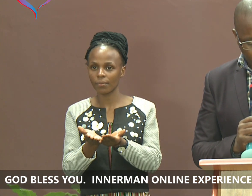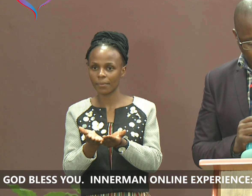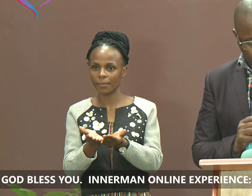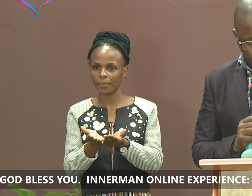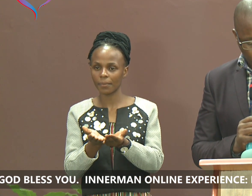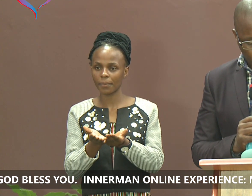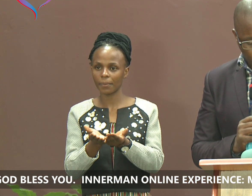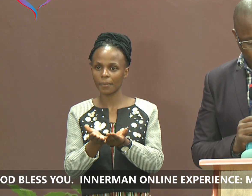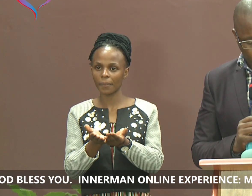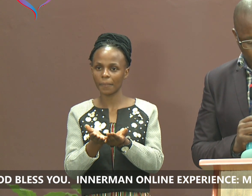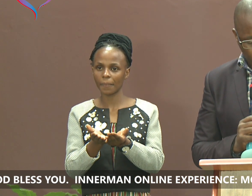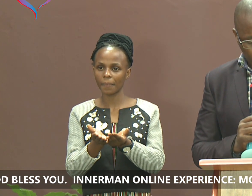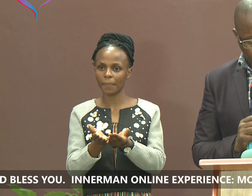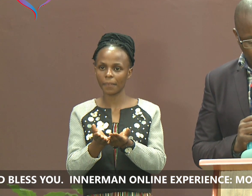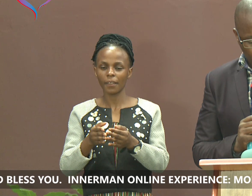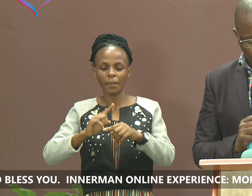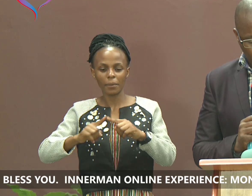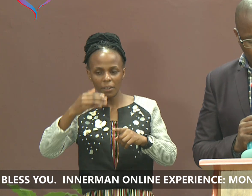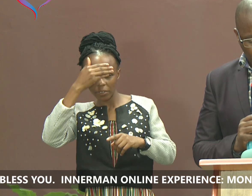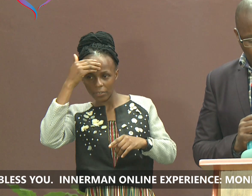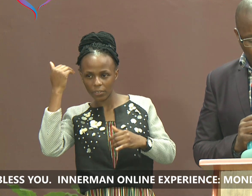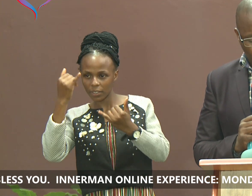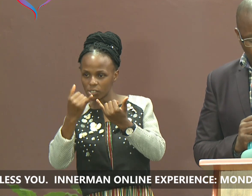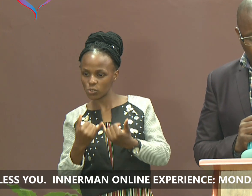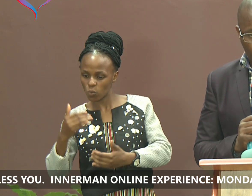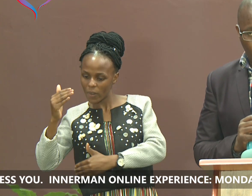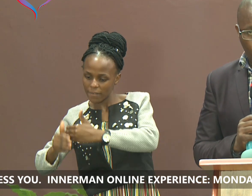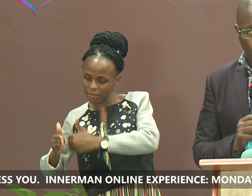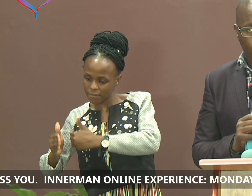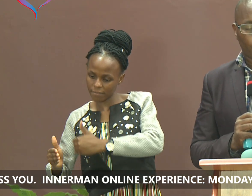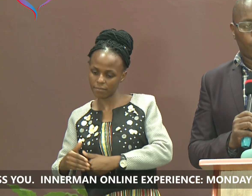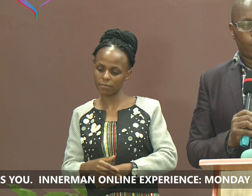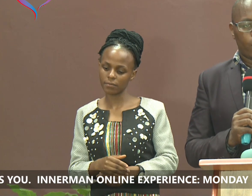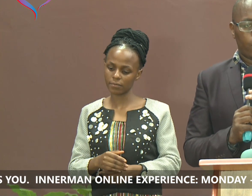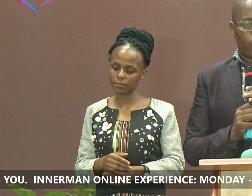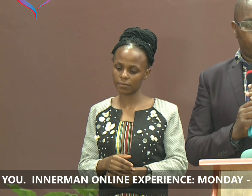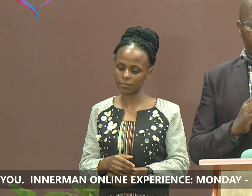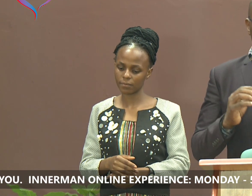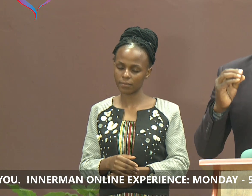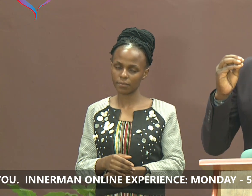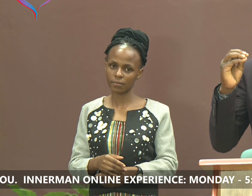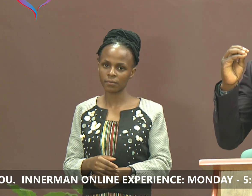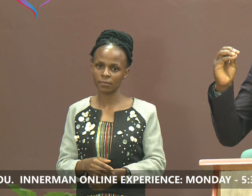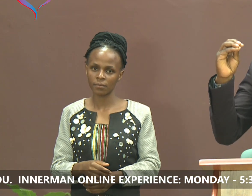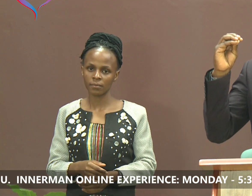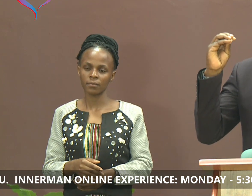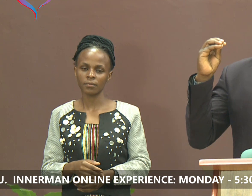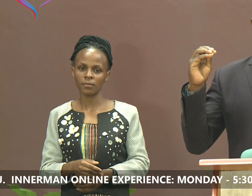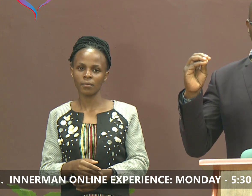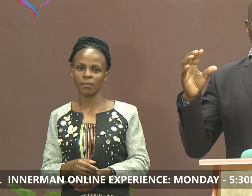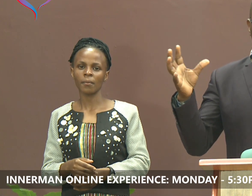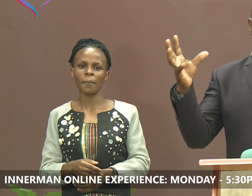that are constructive to other people, of value to other people, but when their partner does not understand it? Eloja kwesanga, you'll find